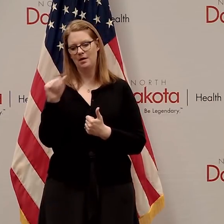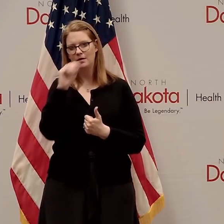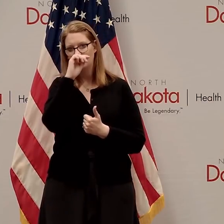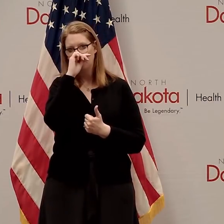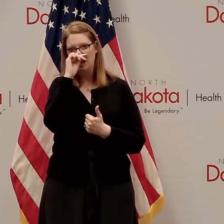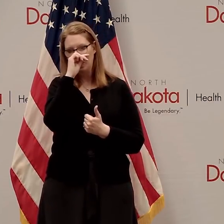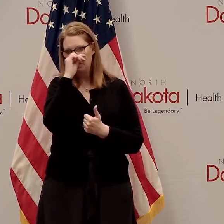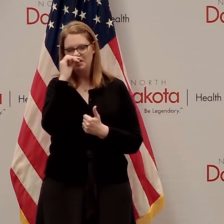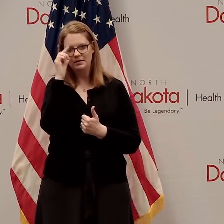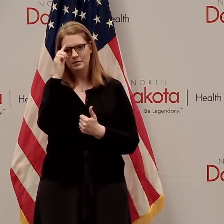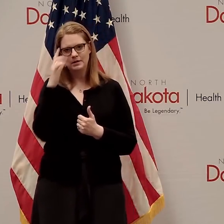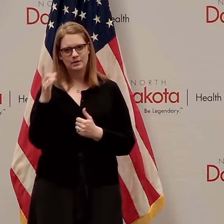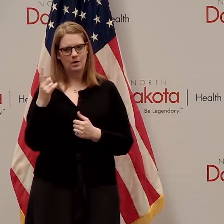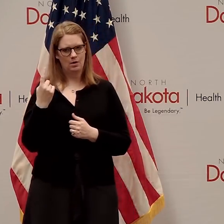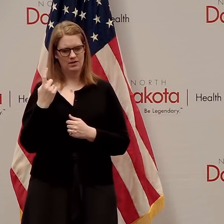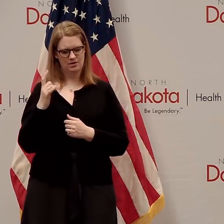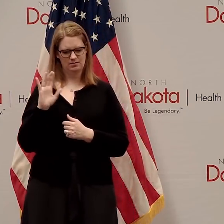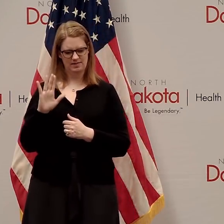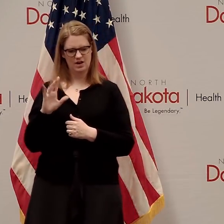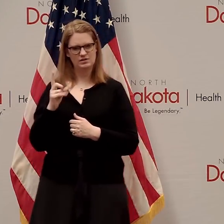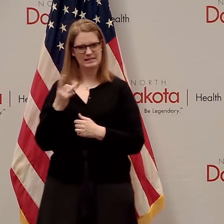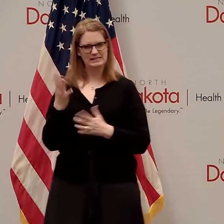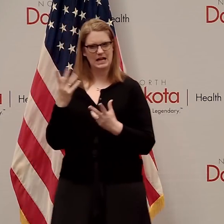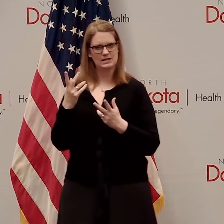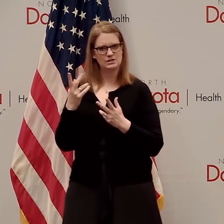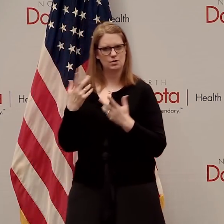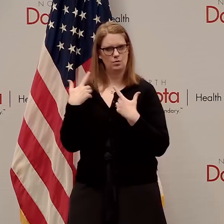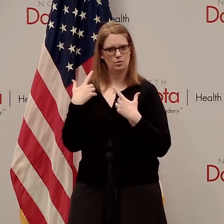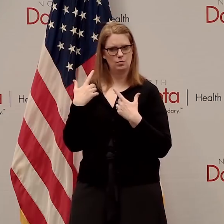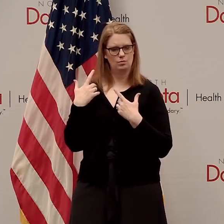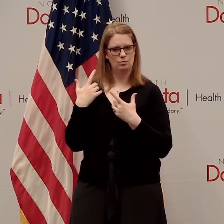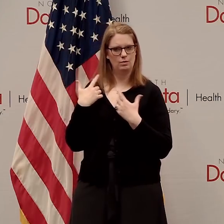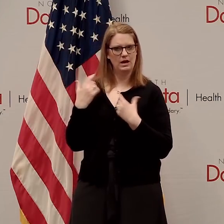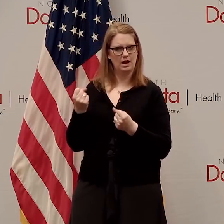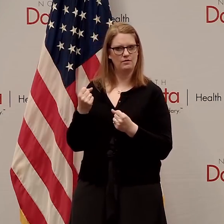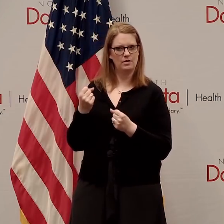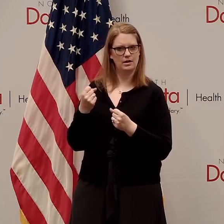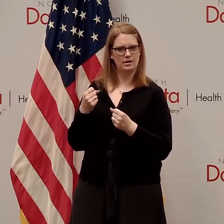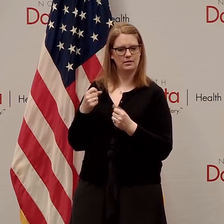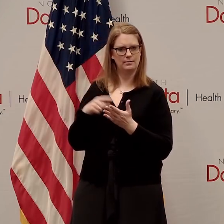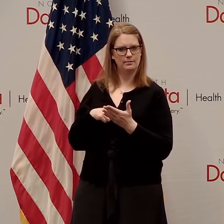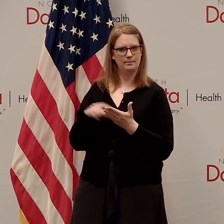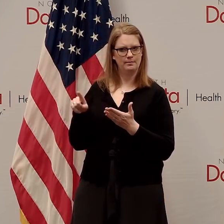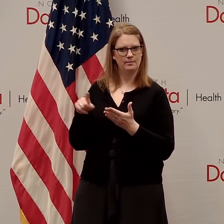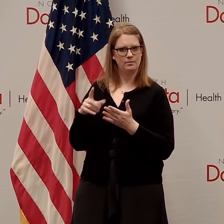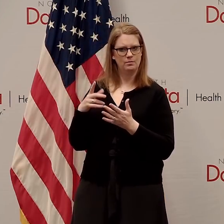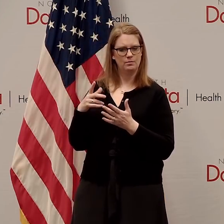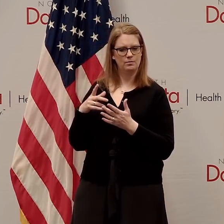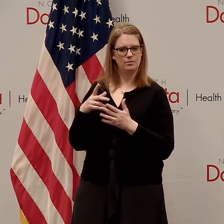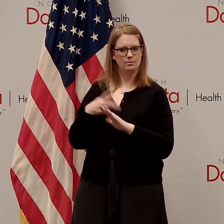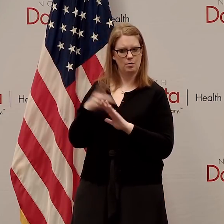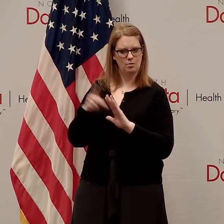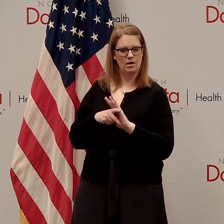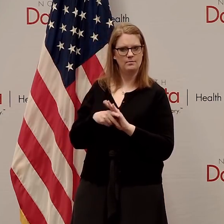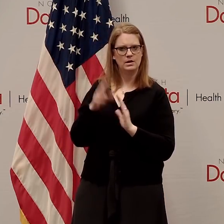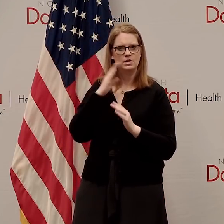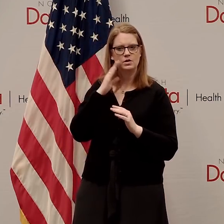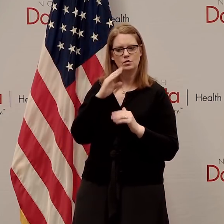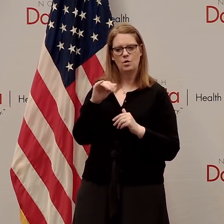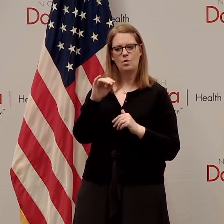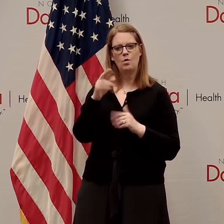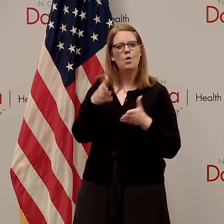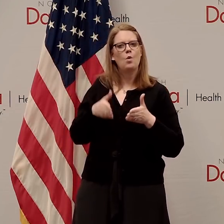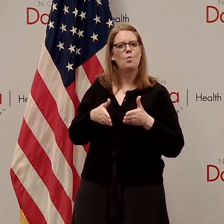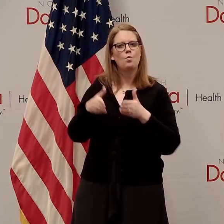their disaster recovery programs as it relates to funding certain road repairs like grade raises on